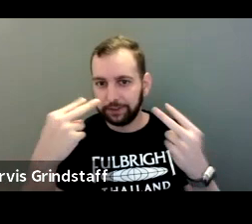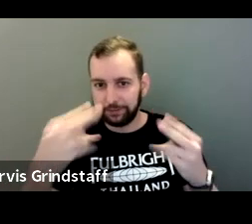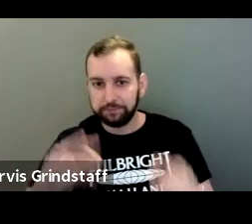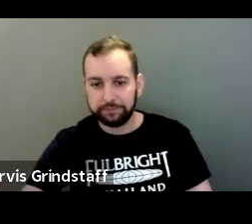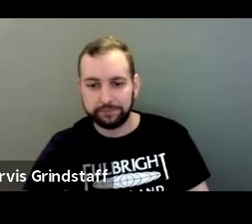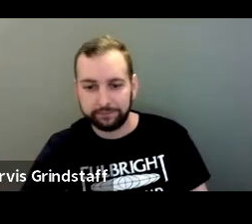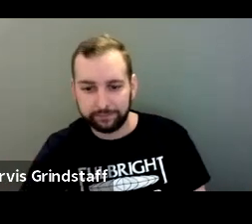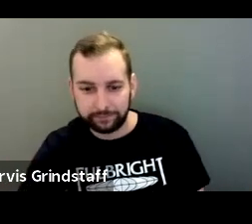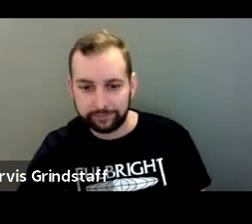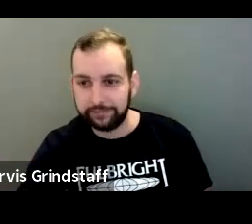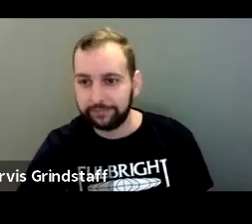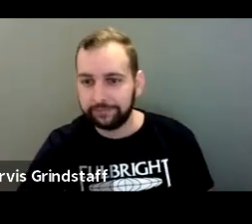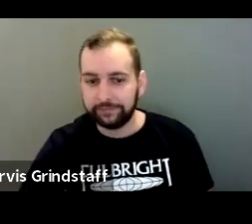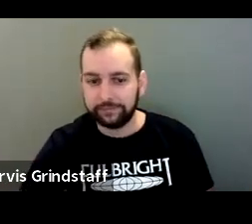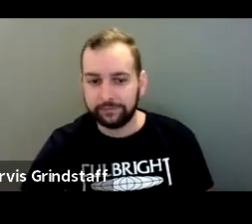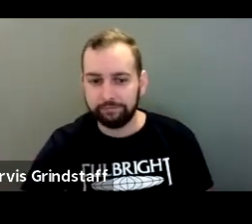Thank you.